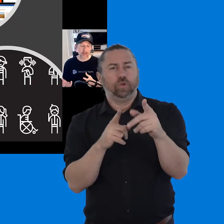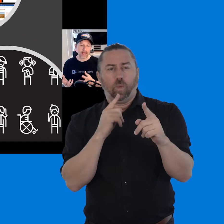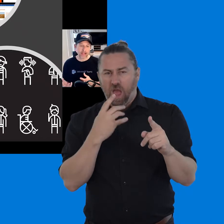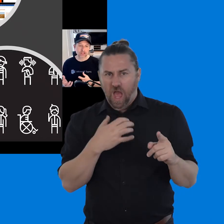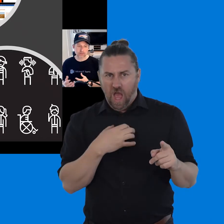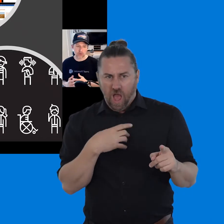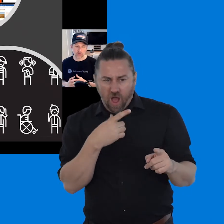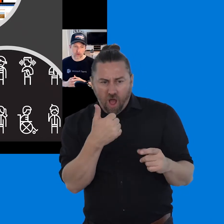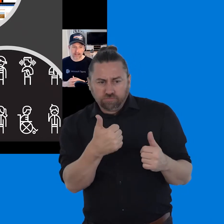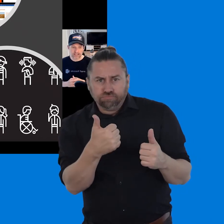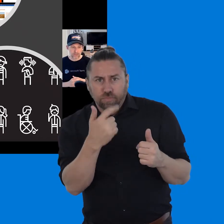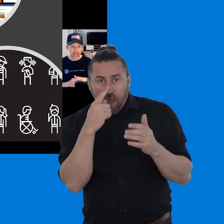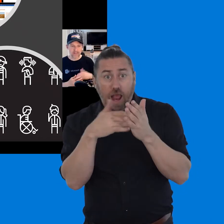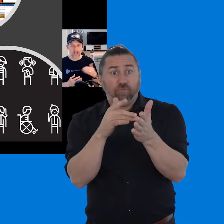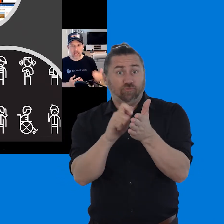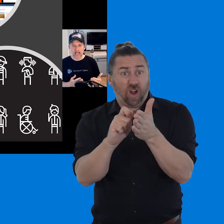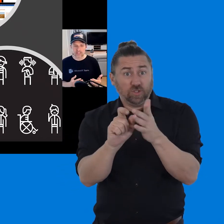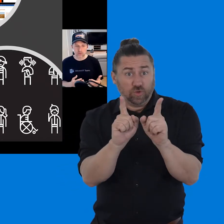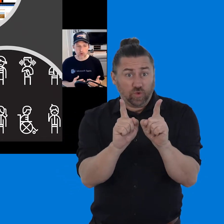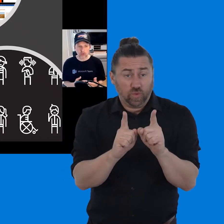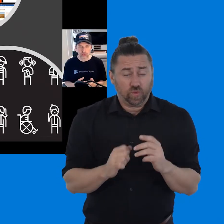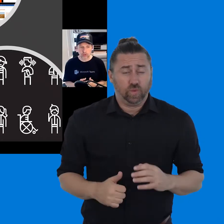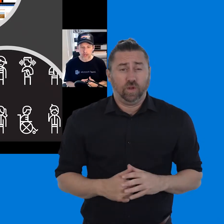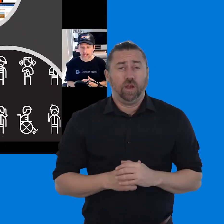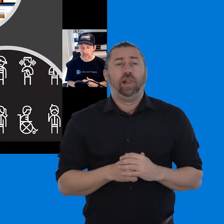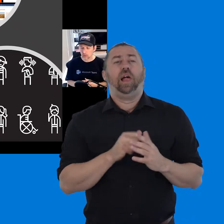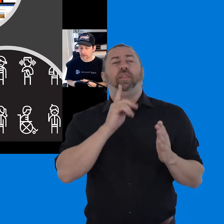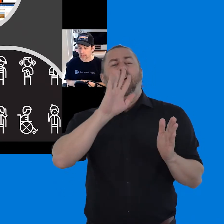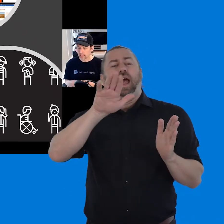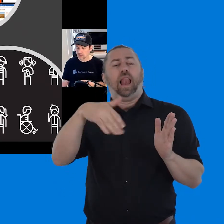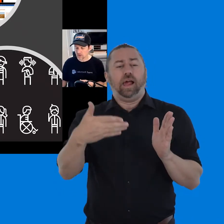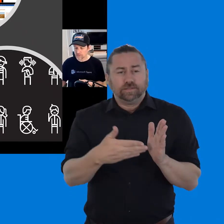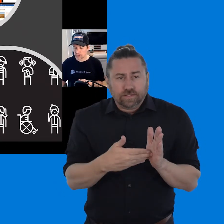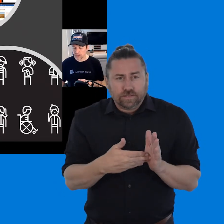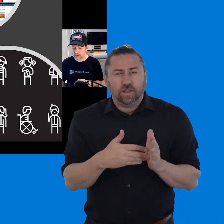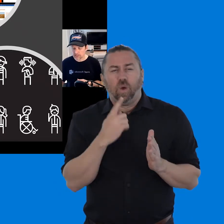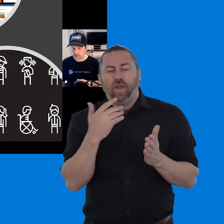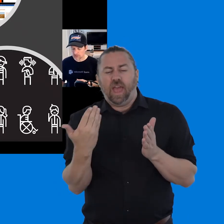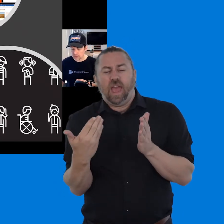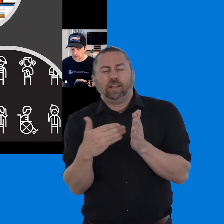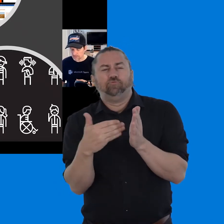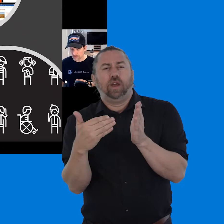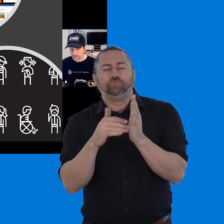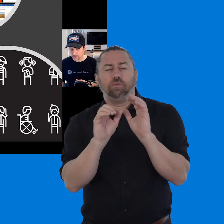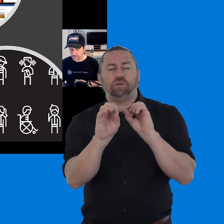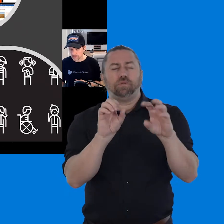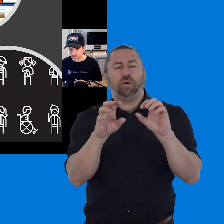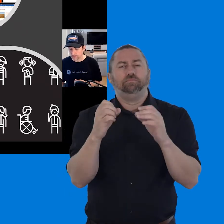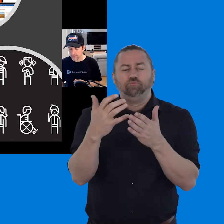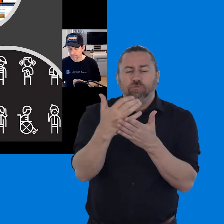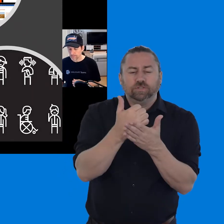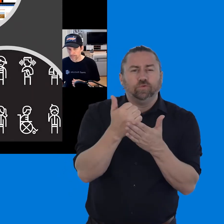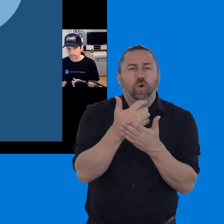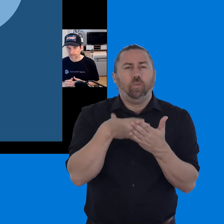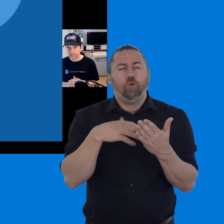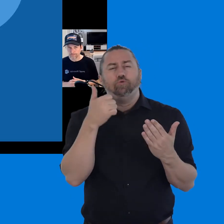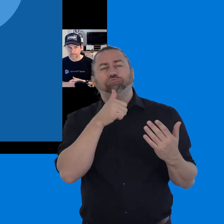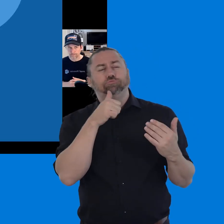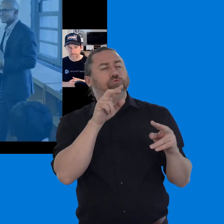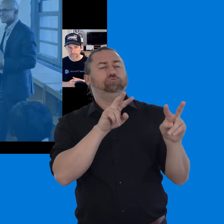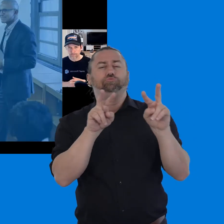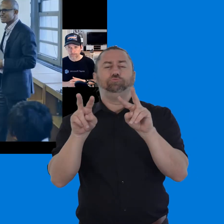you and how that can support writing. And then lastly, what we'll do is we'll look at any sort of further resources.